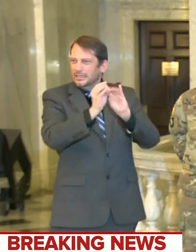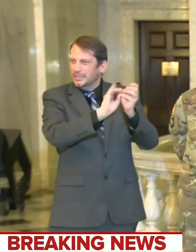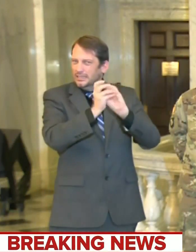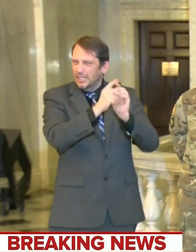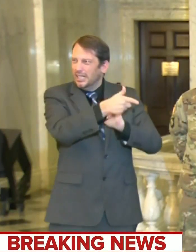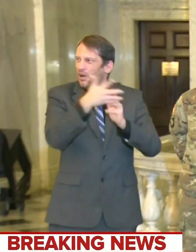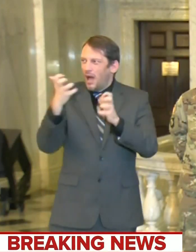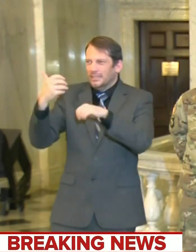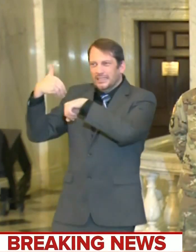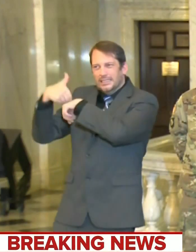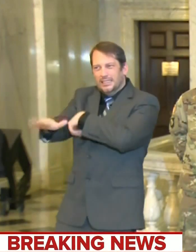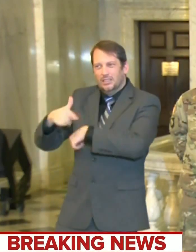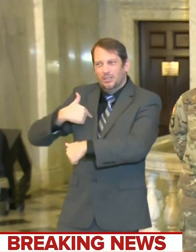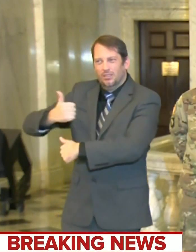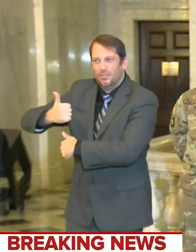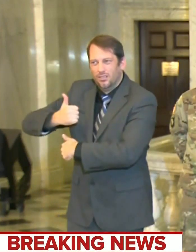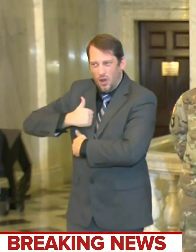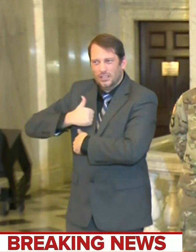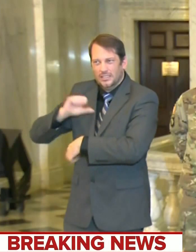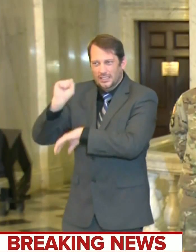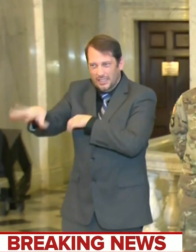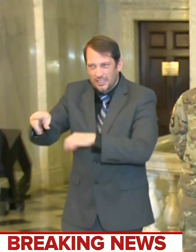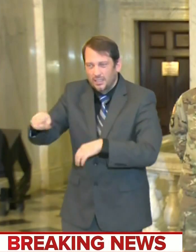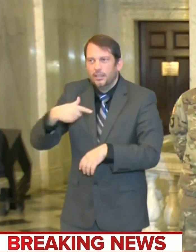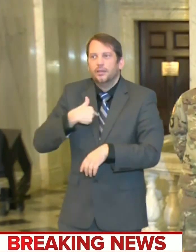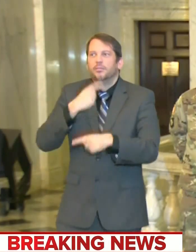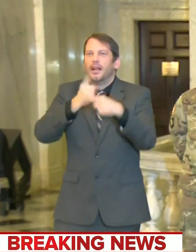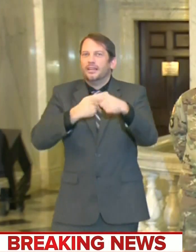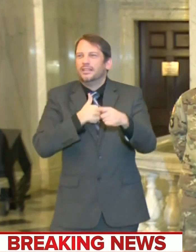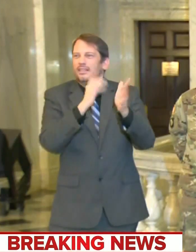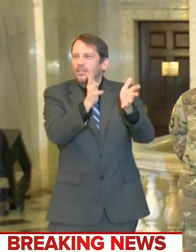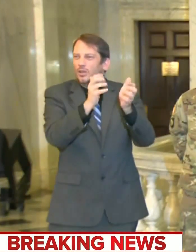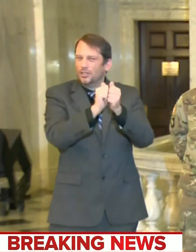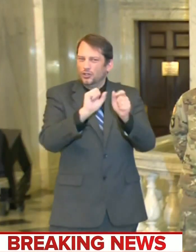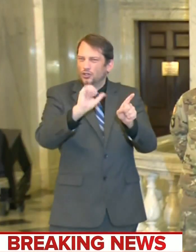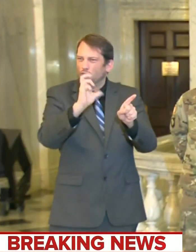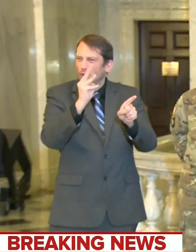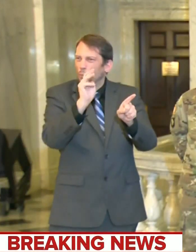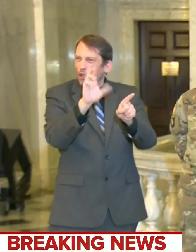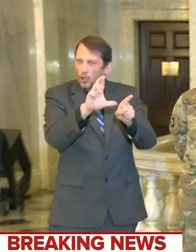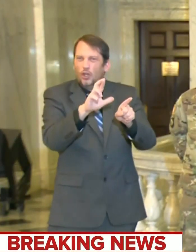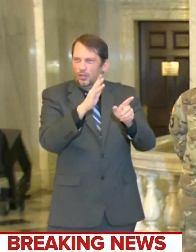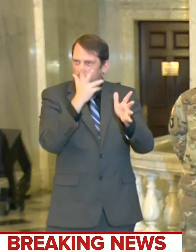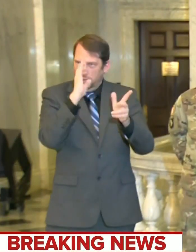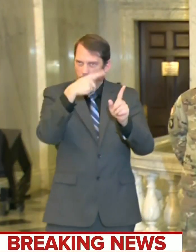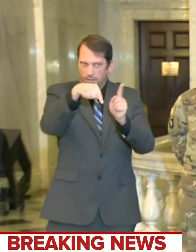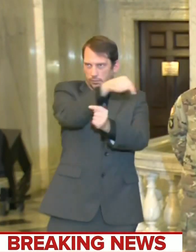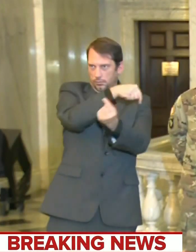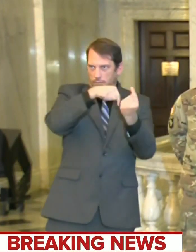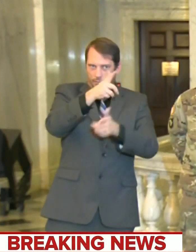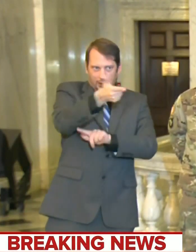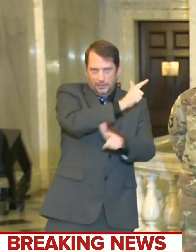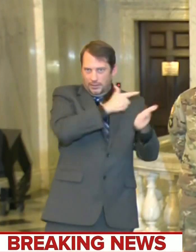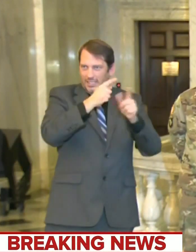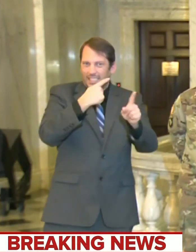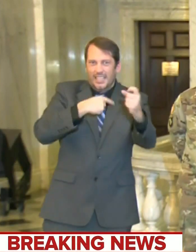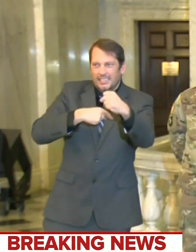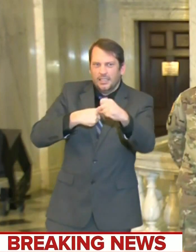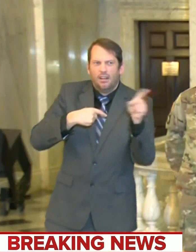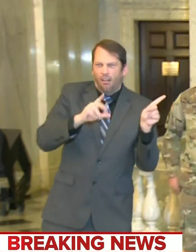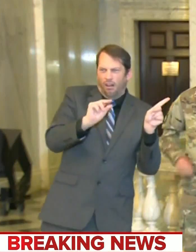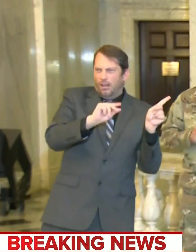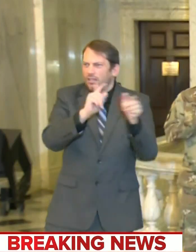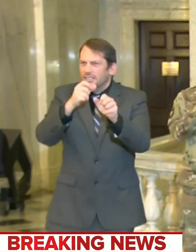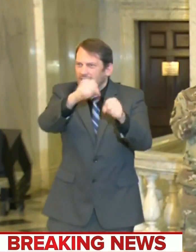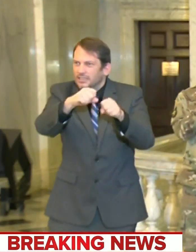Schumer, and they were back and forth saying, we do have the authorization. And I'm saying, I'm telling you, we do not